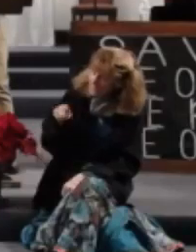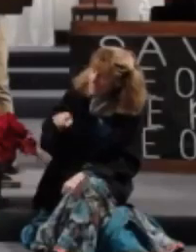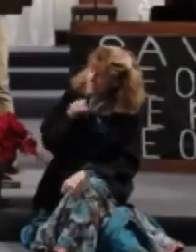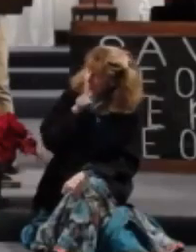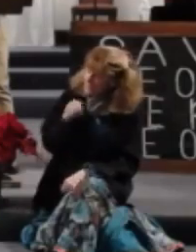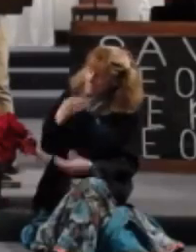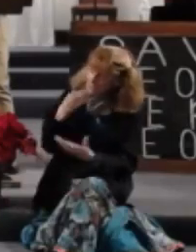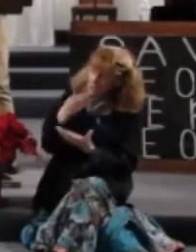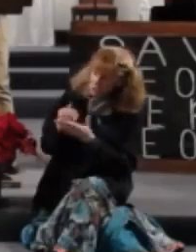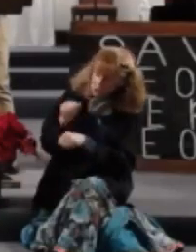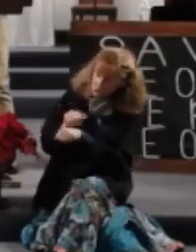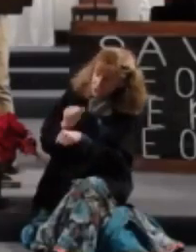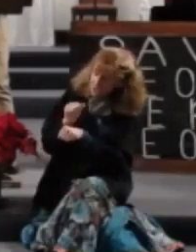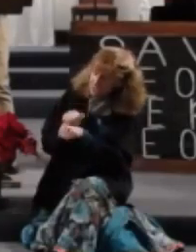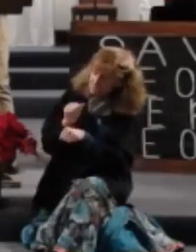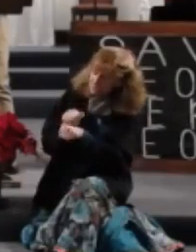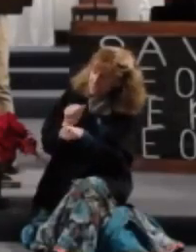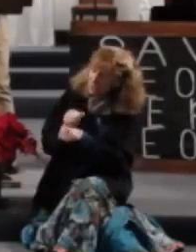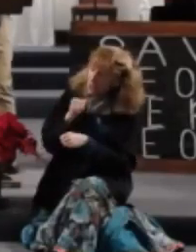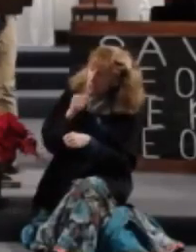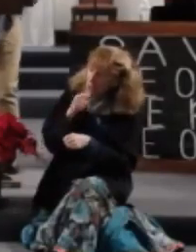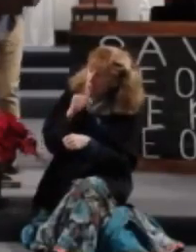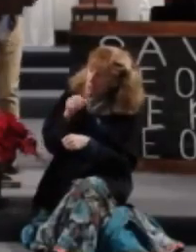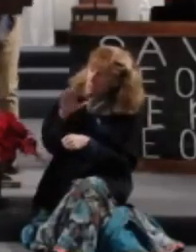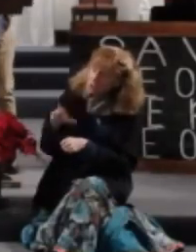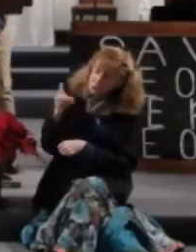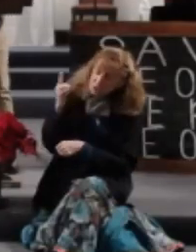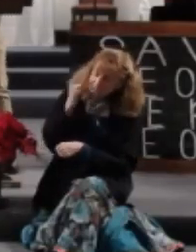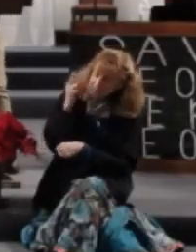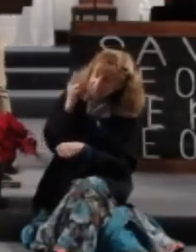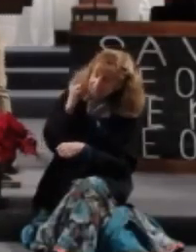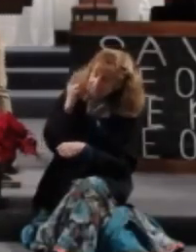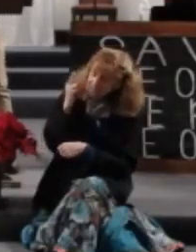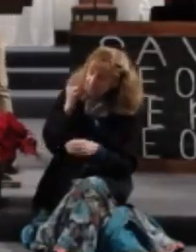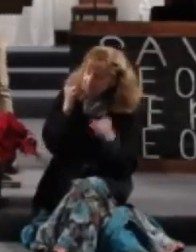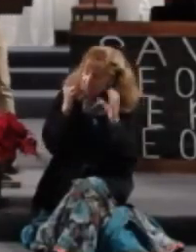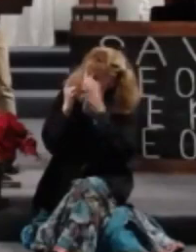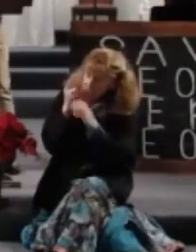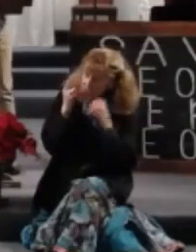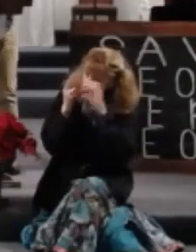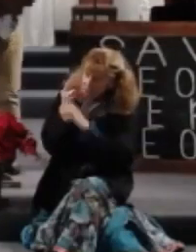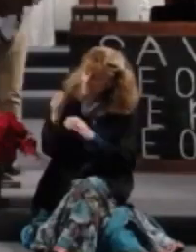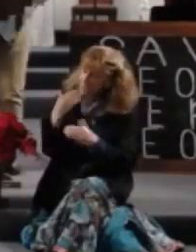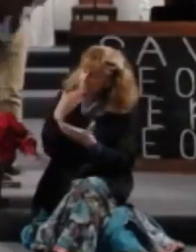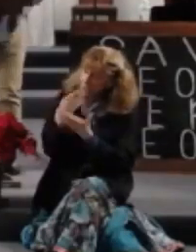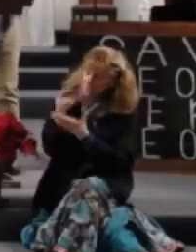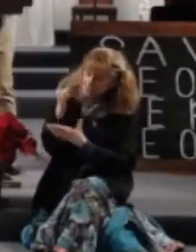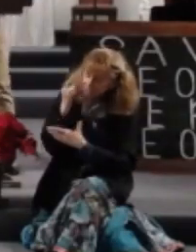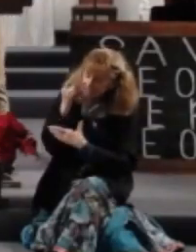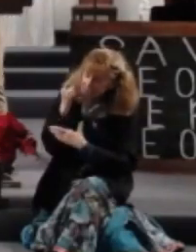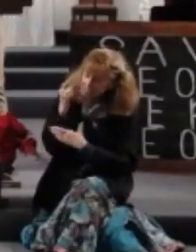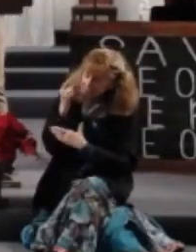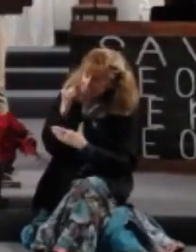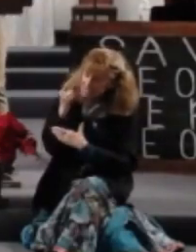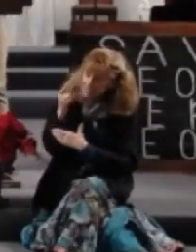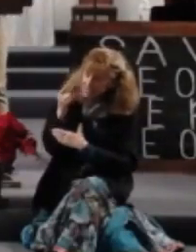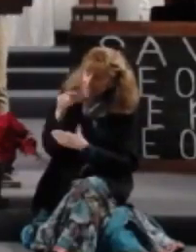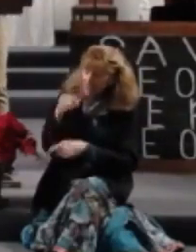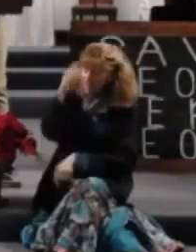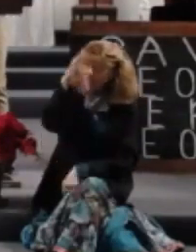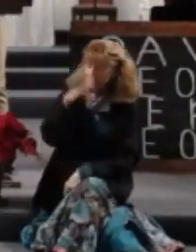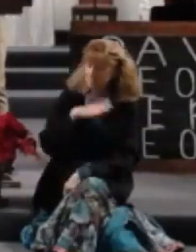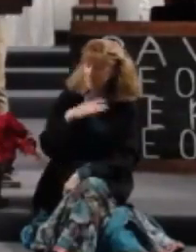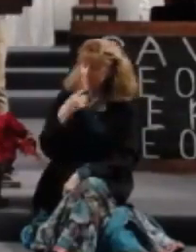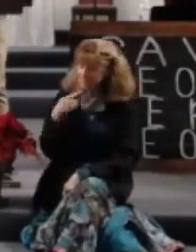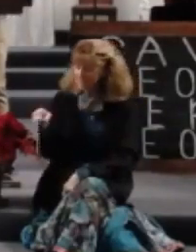me such a great favor tonight. I have been looking so hard for a good dentist. Where are you located?" And the other